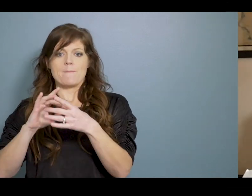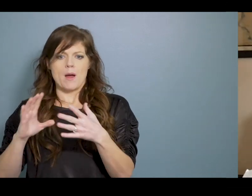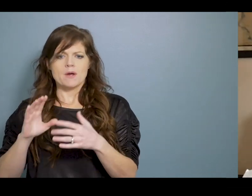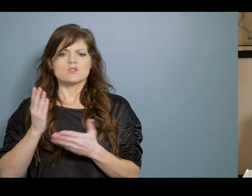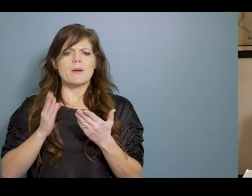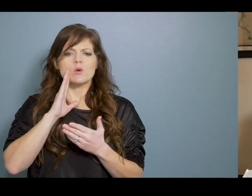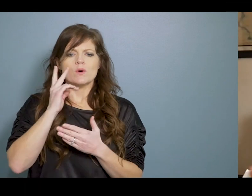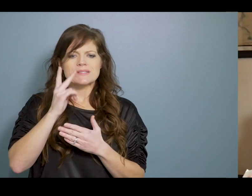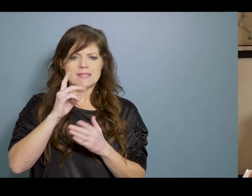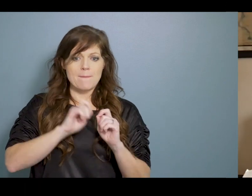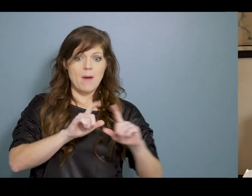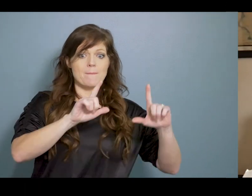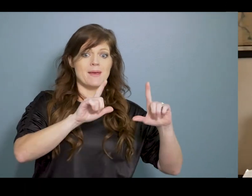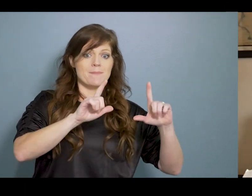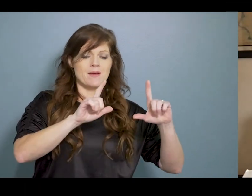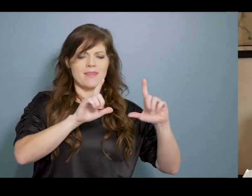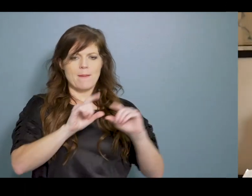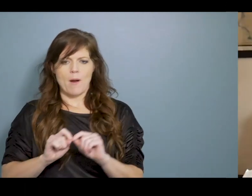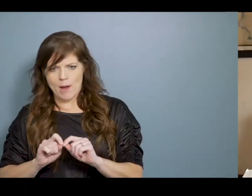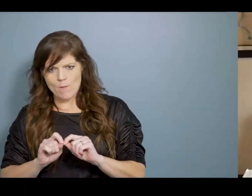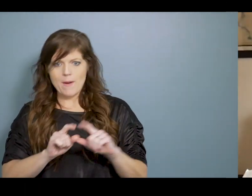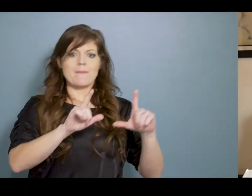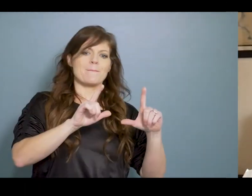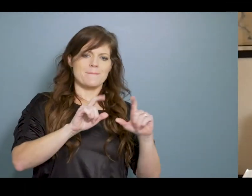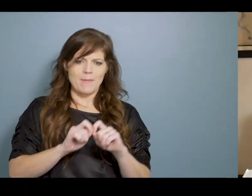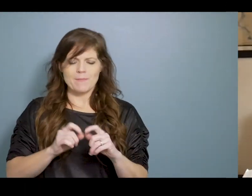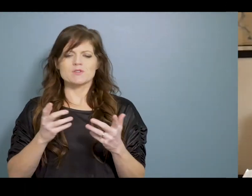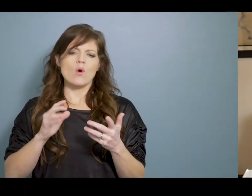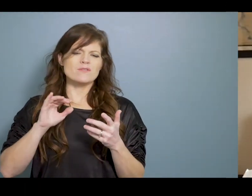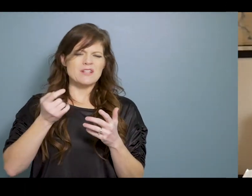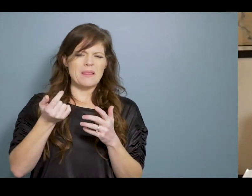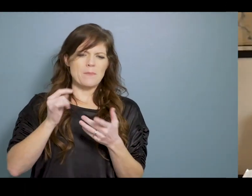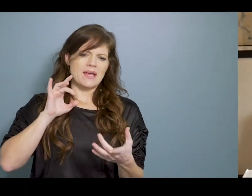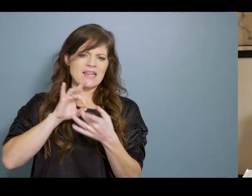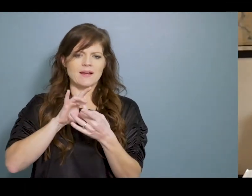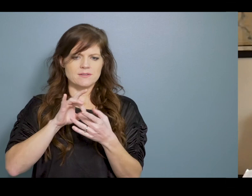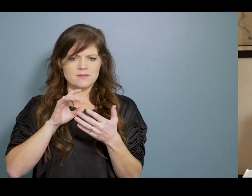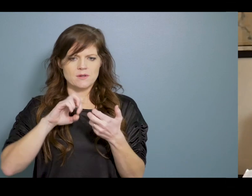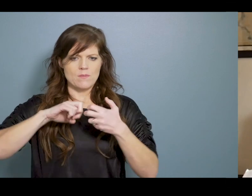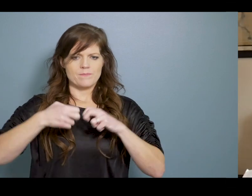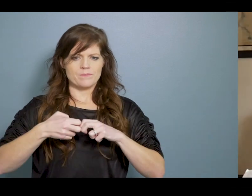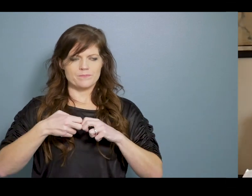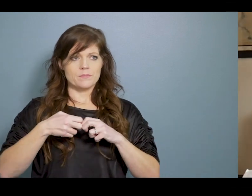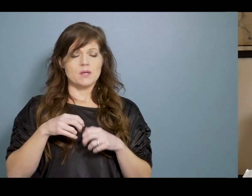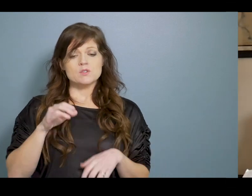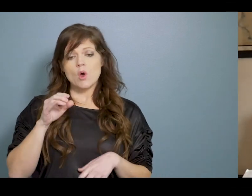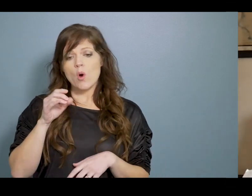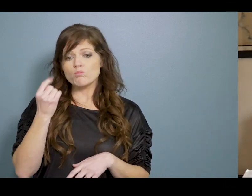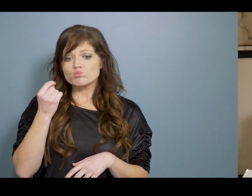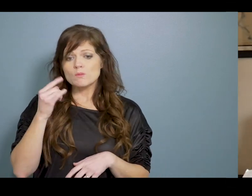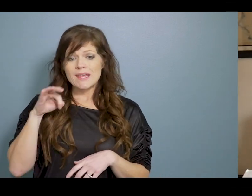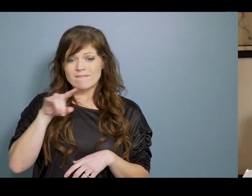and out, and they're here, but they're having a little connectivity issue too. If you think of a